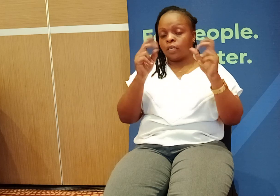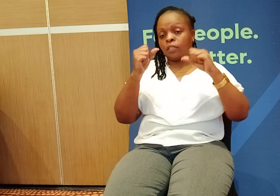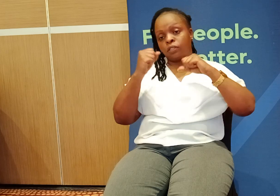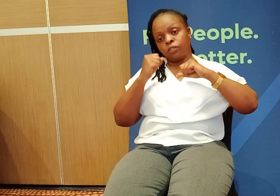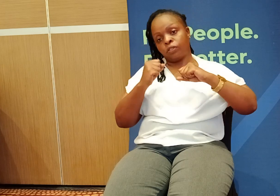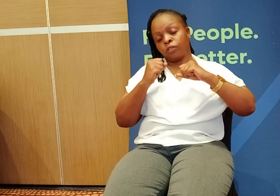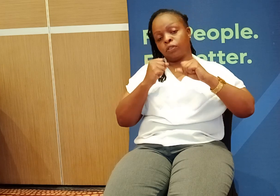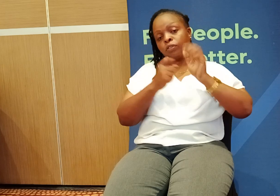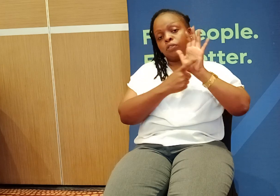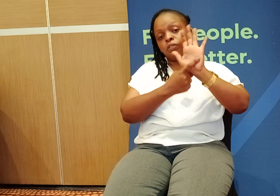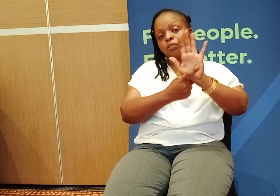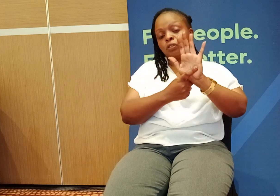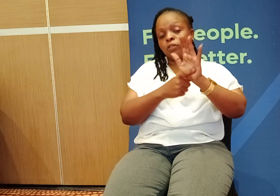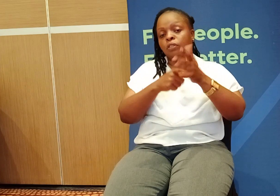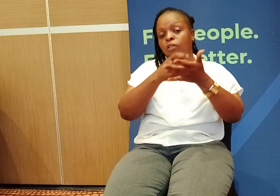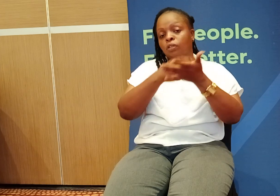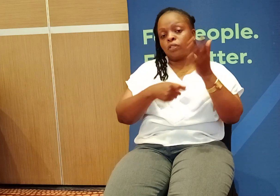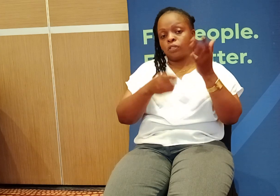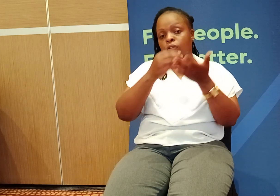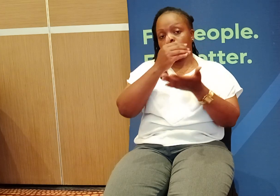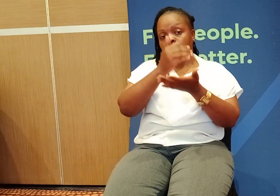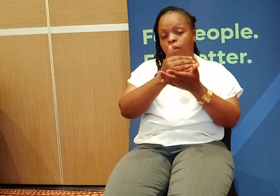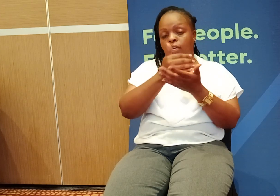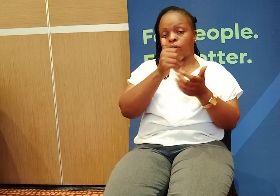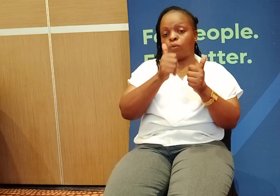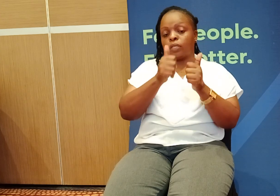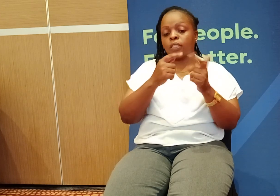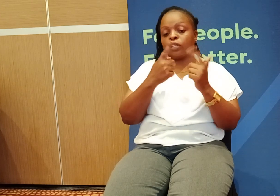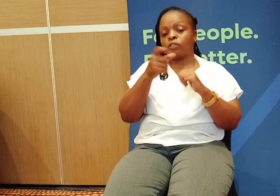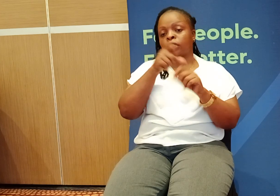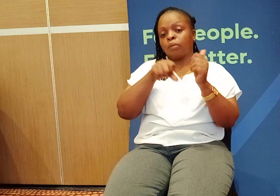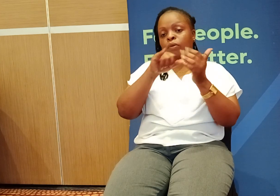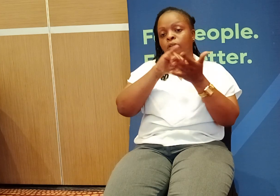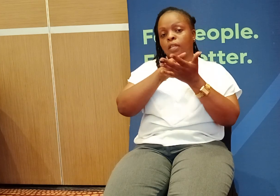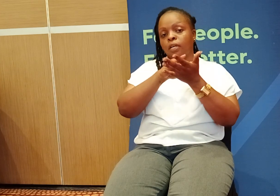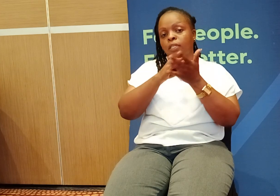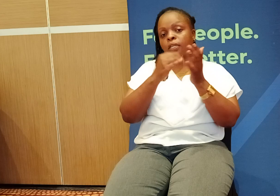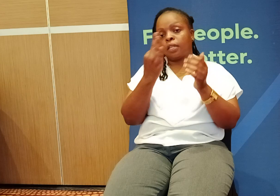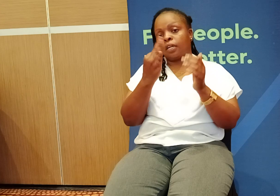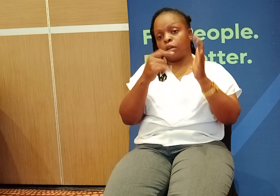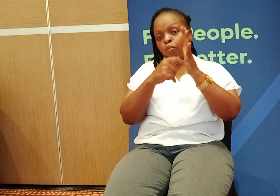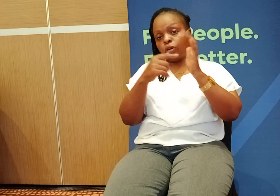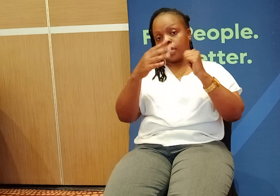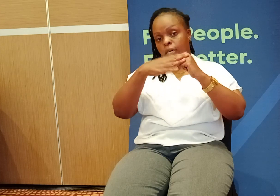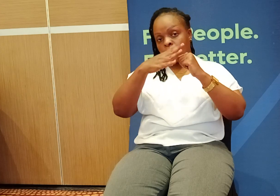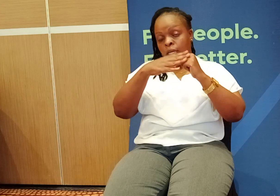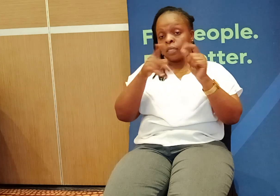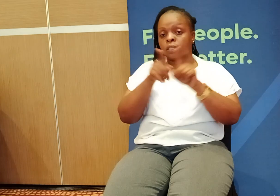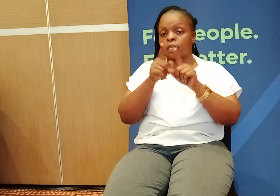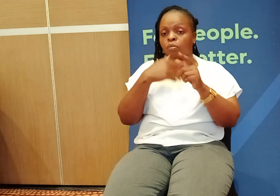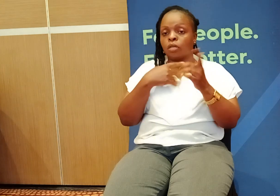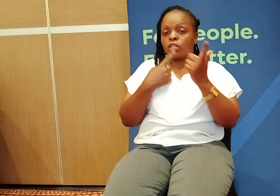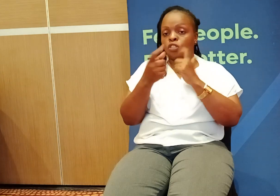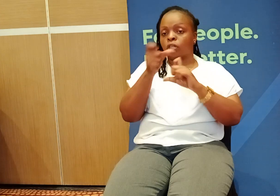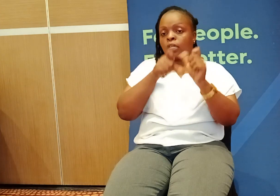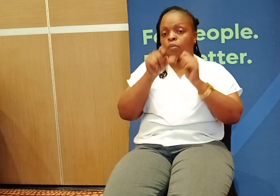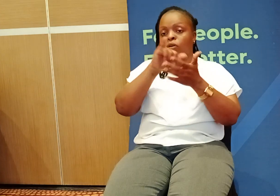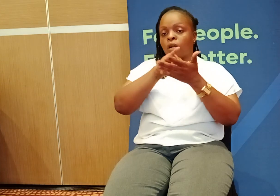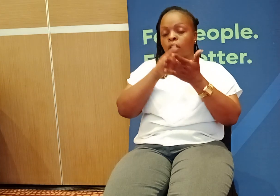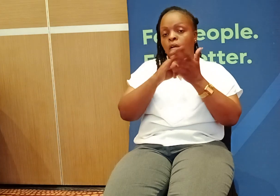outlier. Cost of funds, I talked to that, 3.9, and NIMs, I also did talk to that at 6.6.